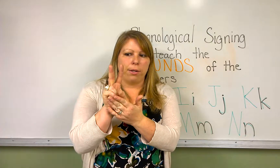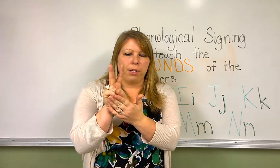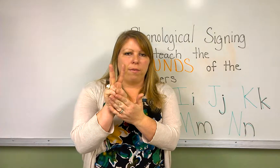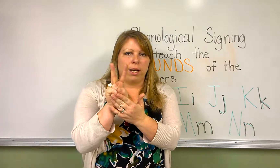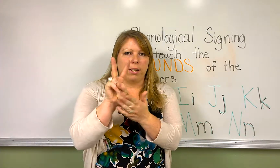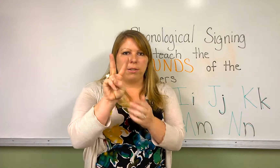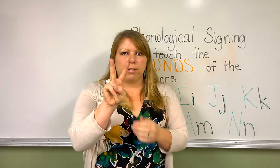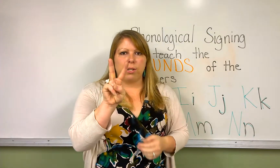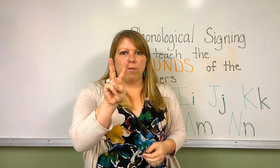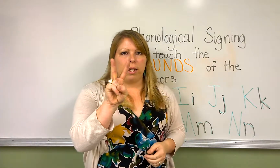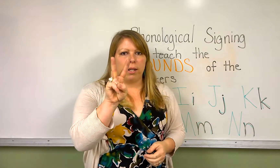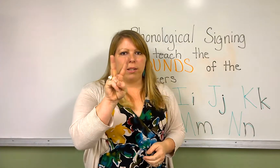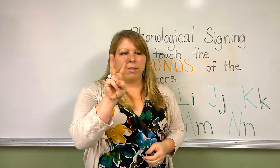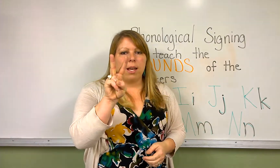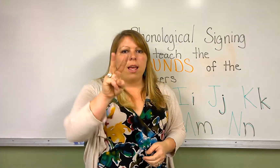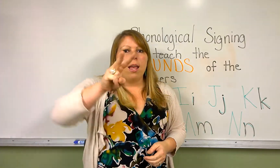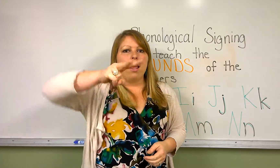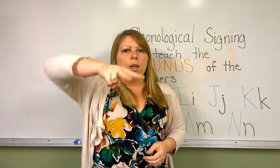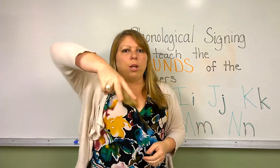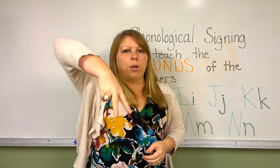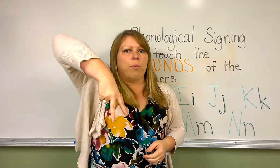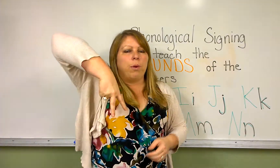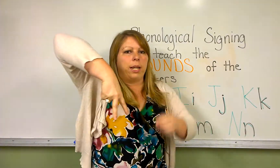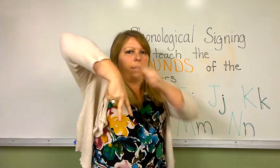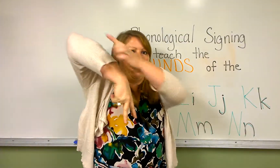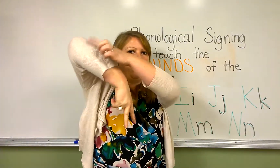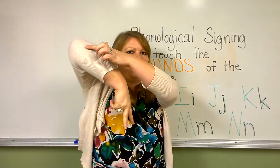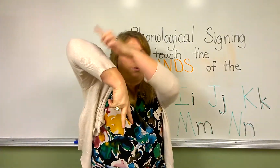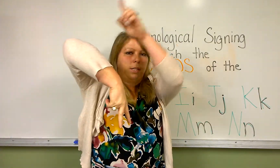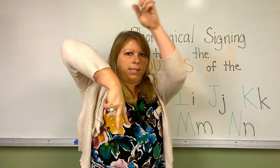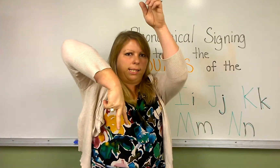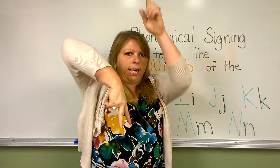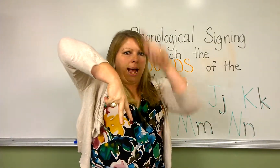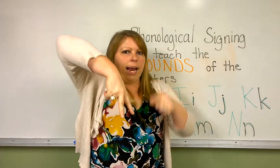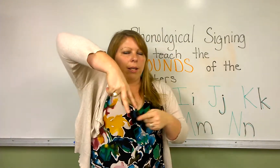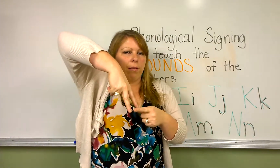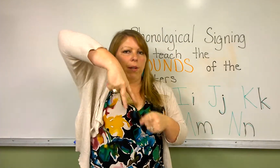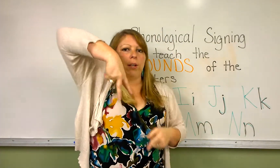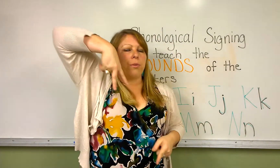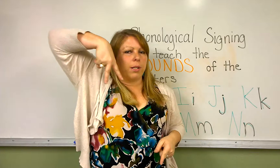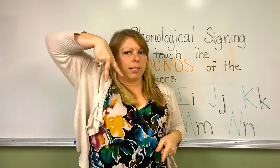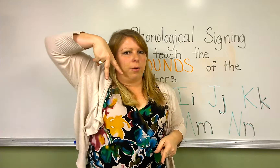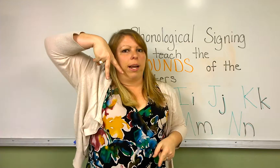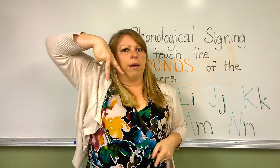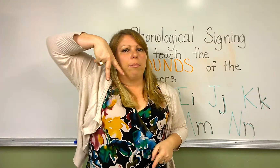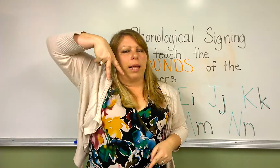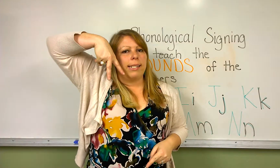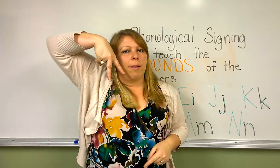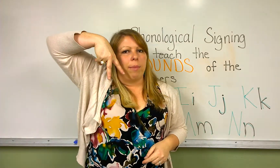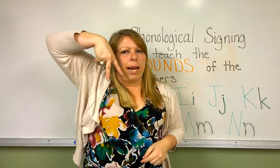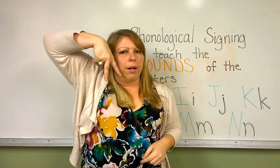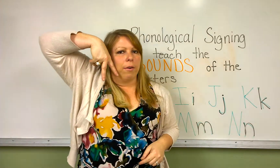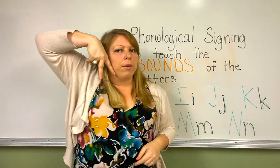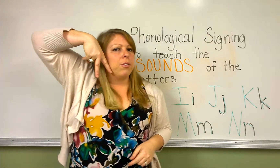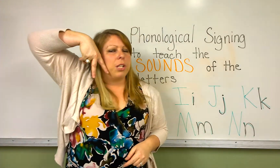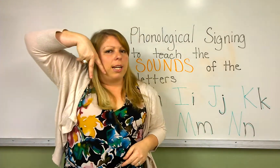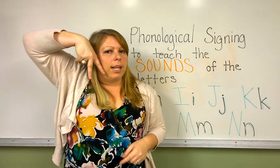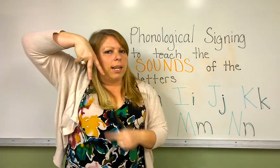two fingers. You point your elbow towards the sky and your finger towards the ground. Place them by your cheek, and